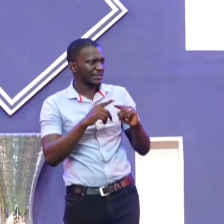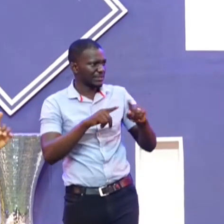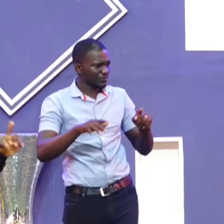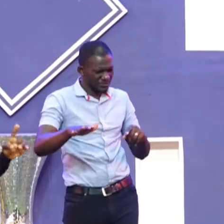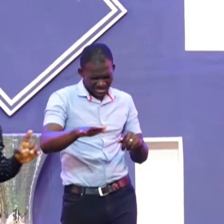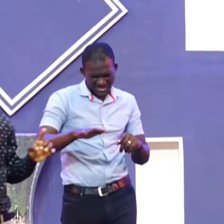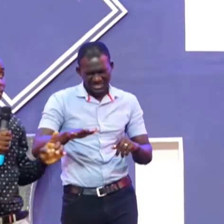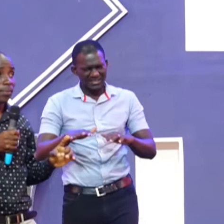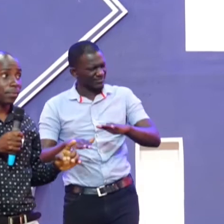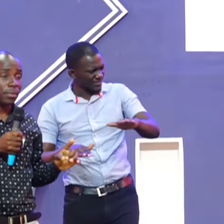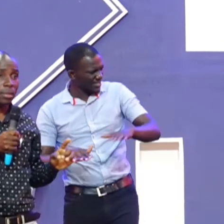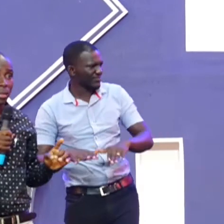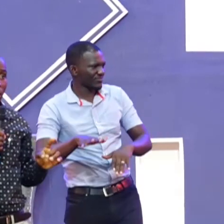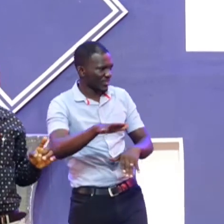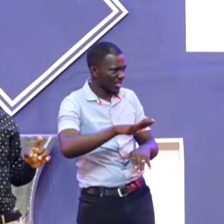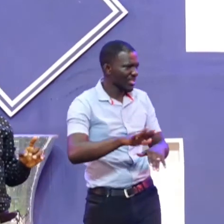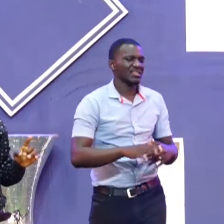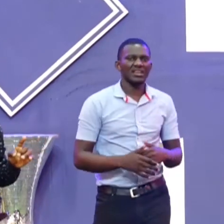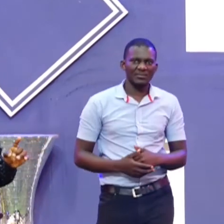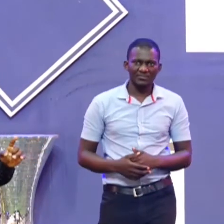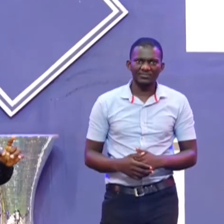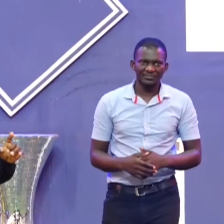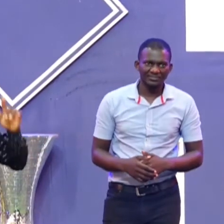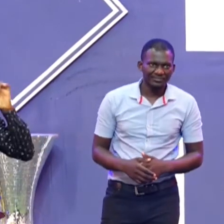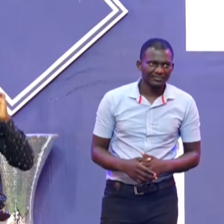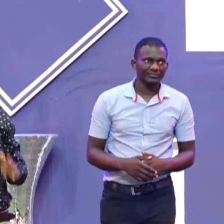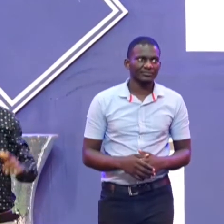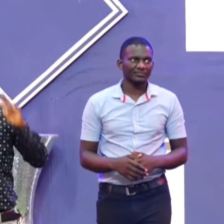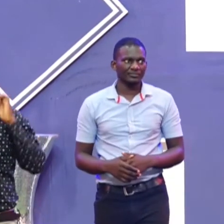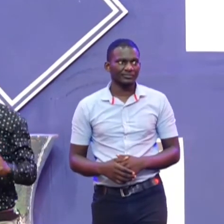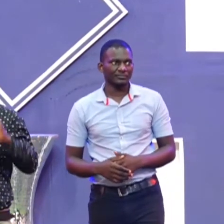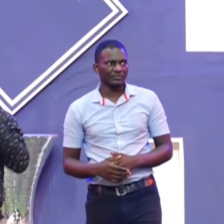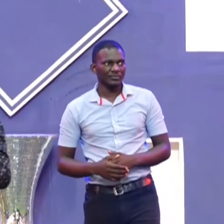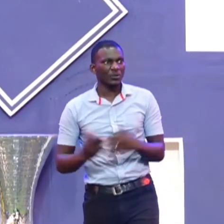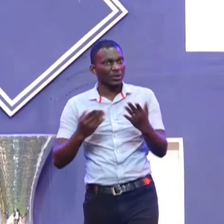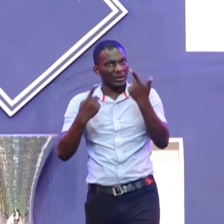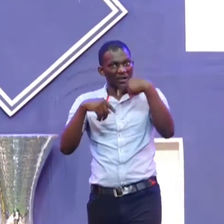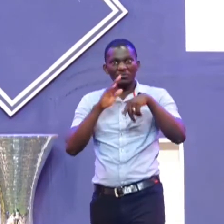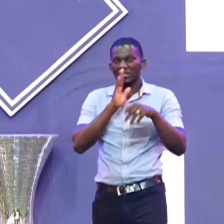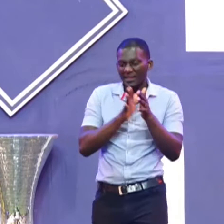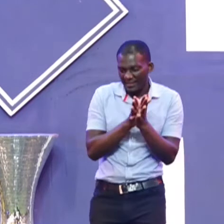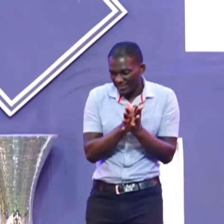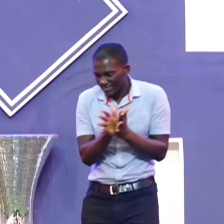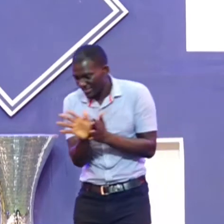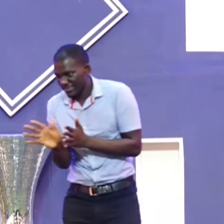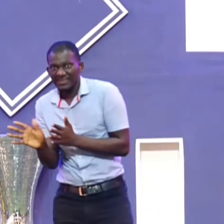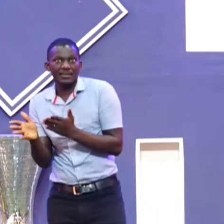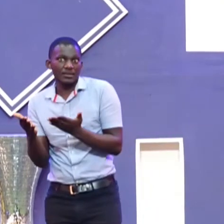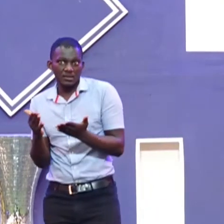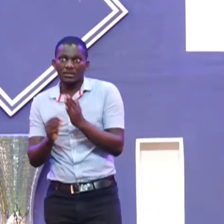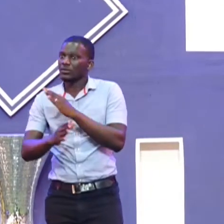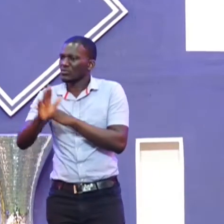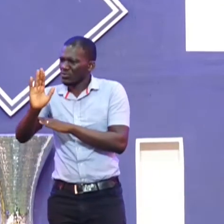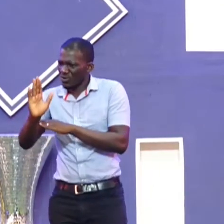tubadde tuwebuka restore us and renew us in those areas where we've been lacking na we tubadde tuwebuka wherever we have been lacking mukama